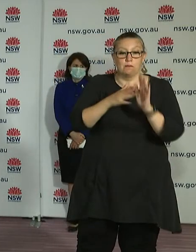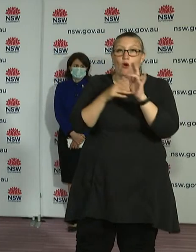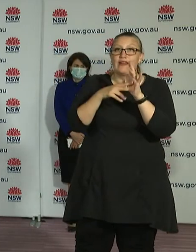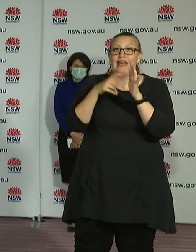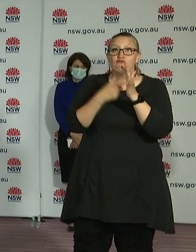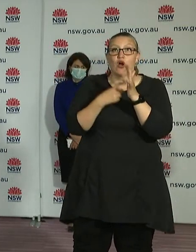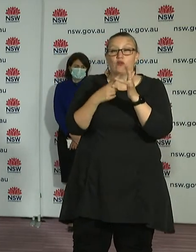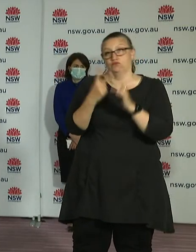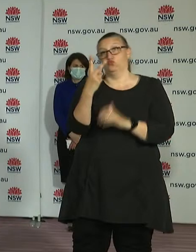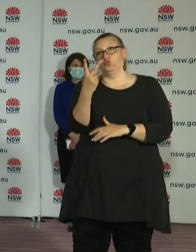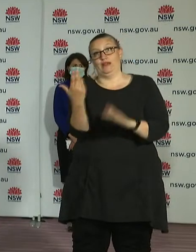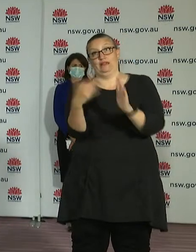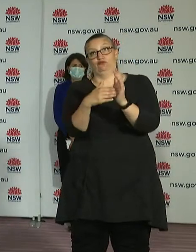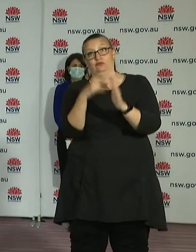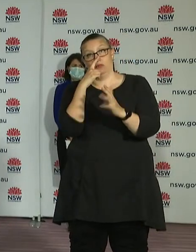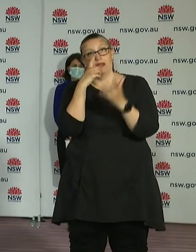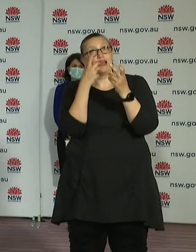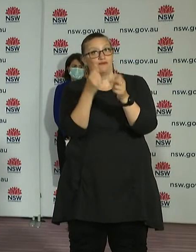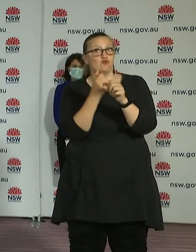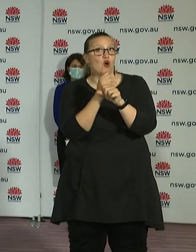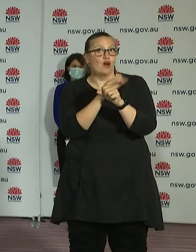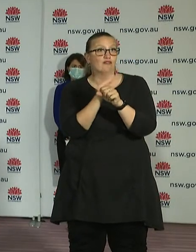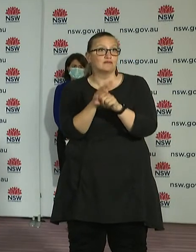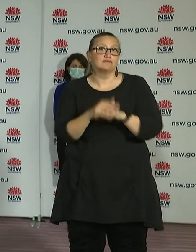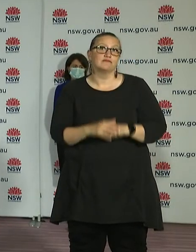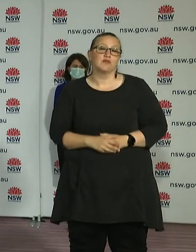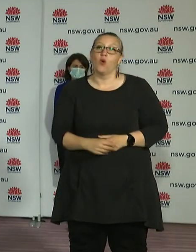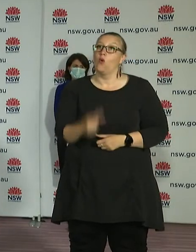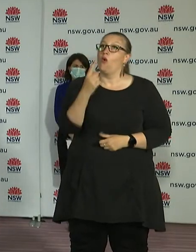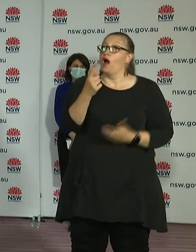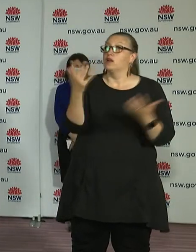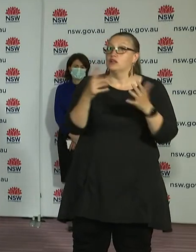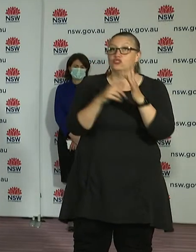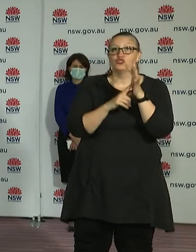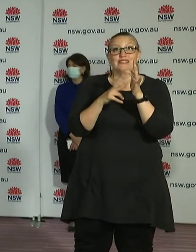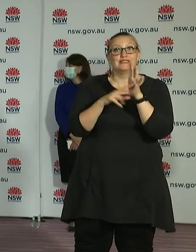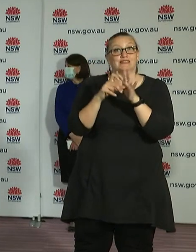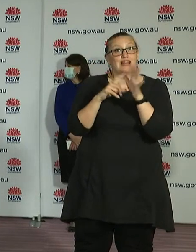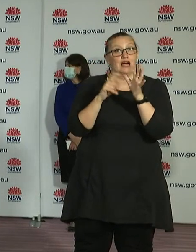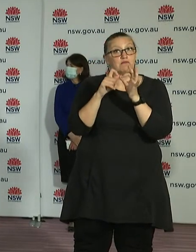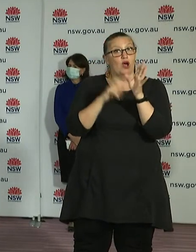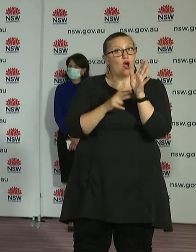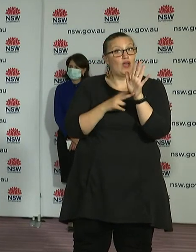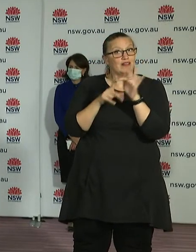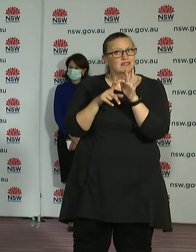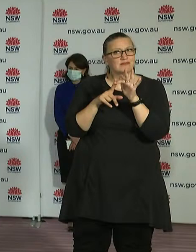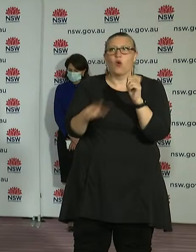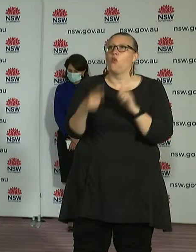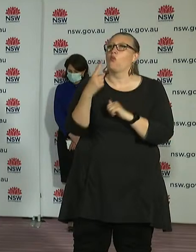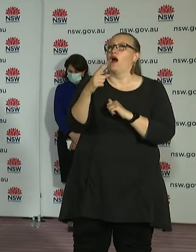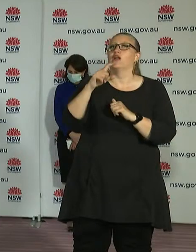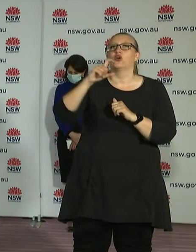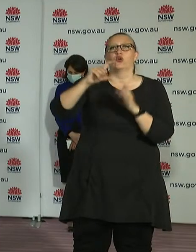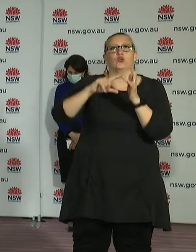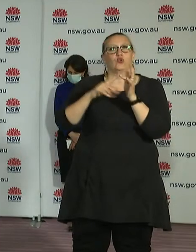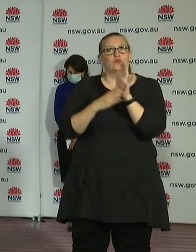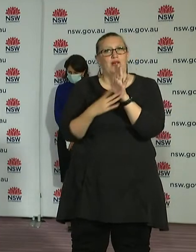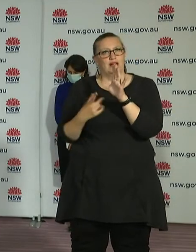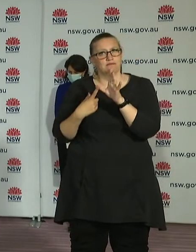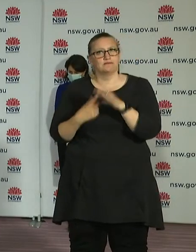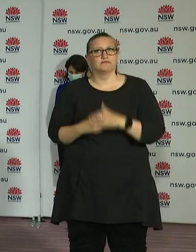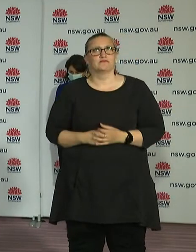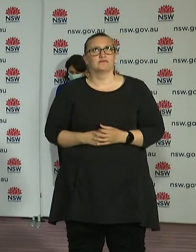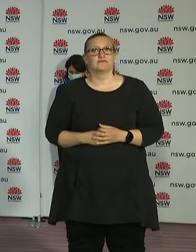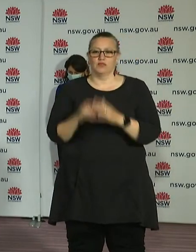more cases reported in that area, 1 in Jindabyne and 1 in Cooma. The